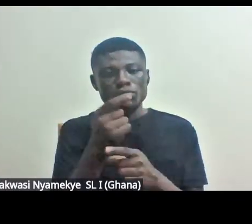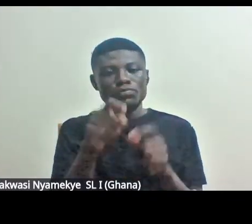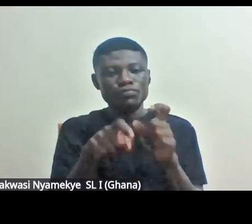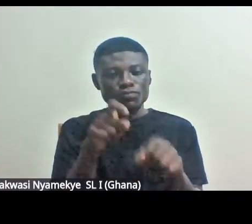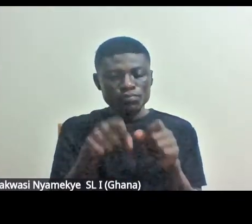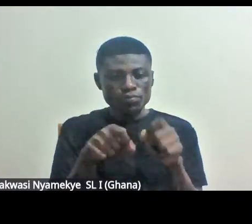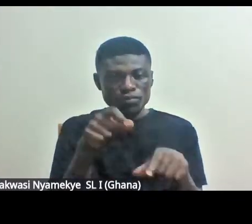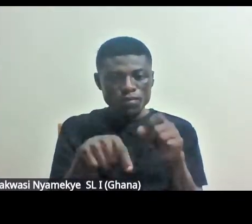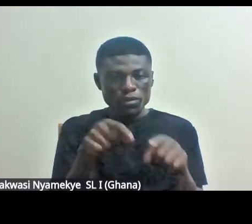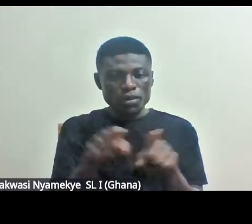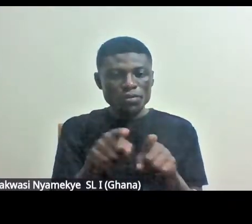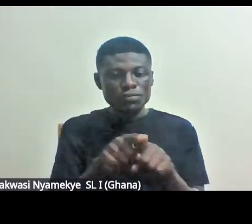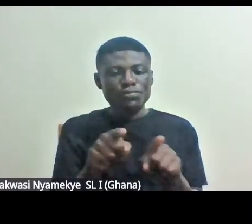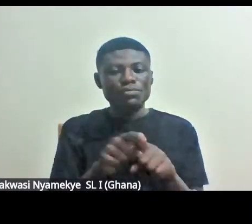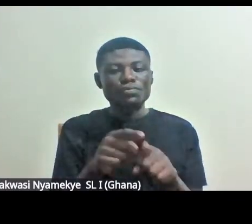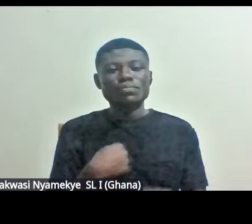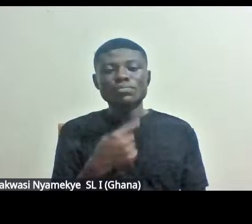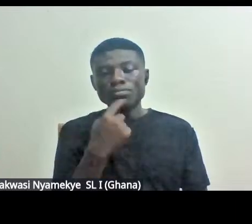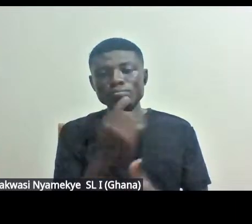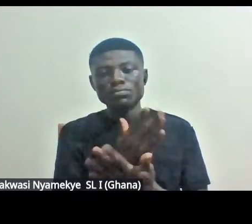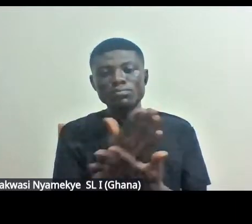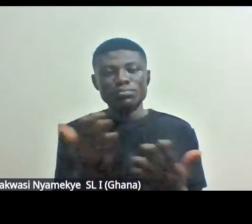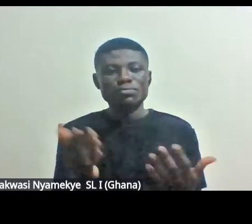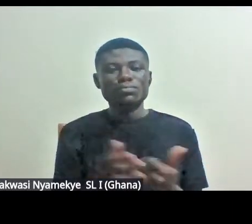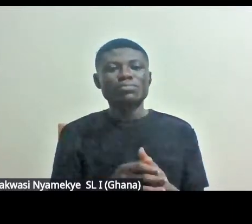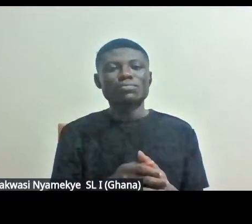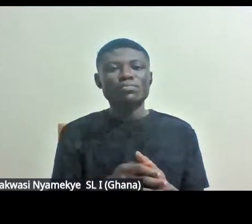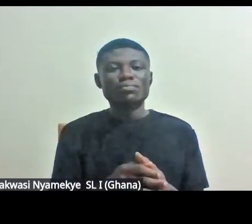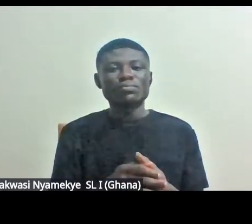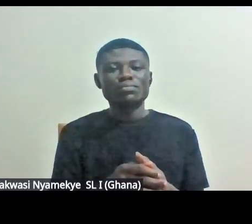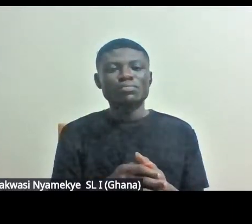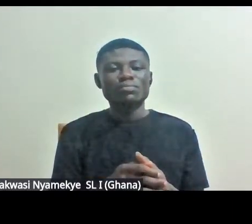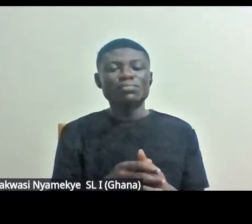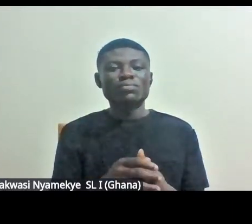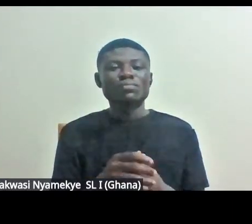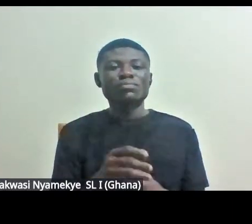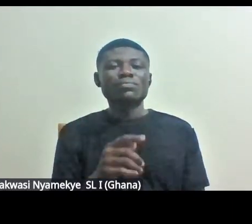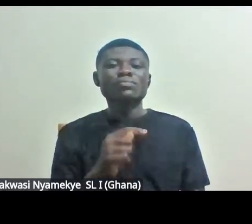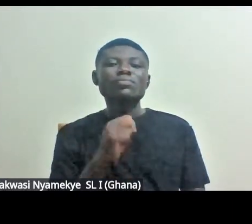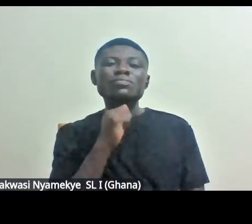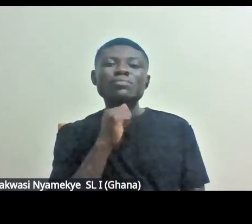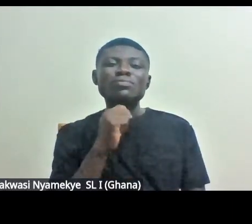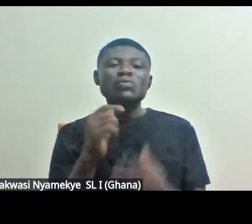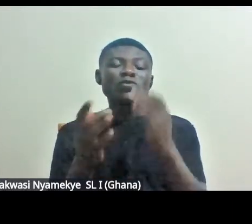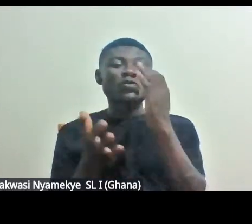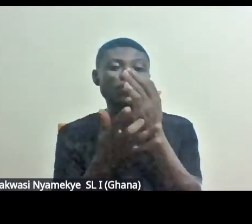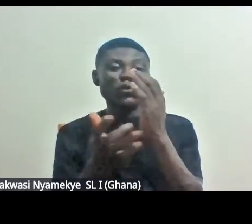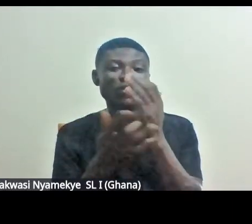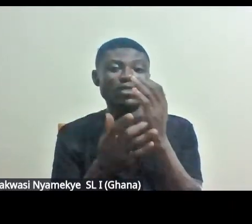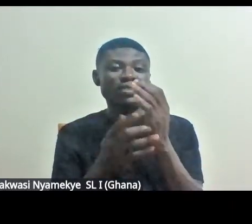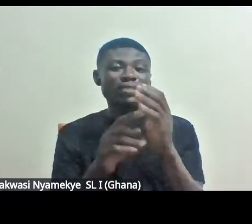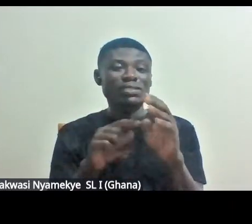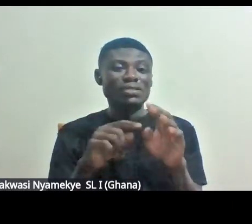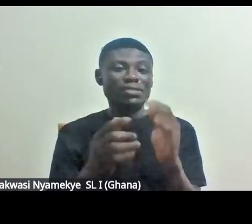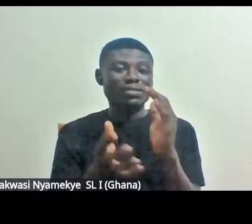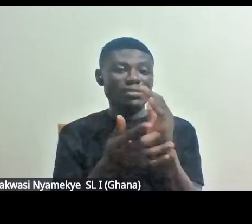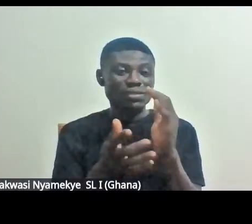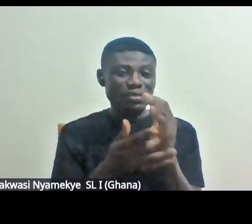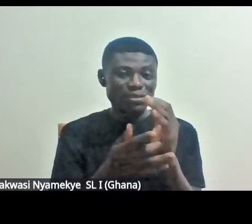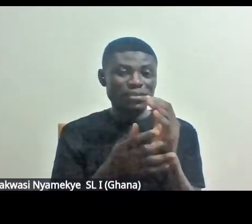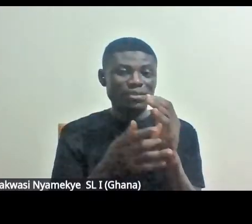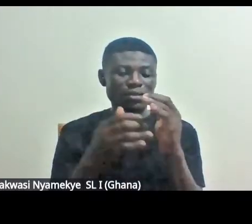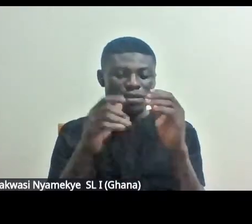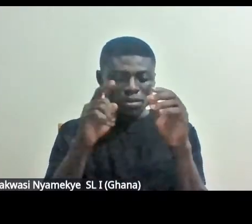would always say something, that technology has come to stay. I remember I started from technology, and technology has